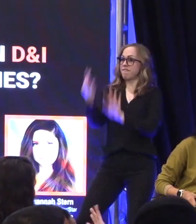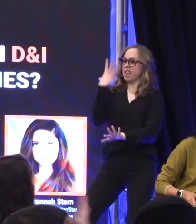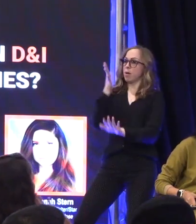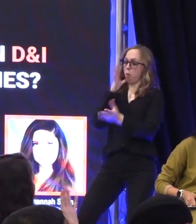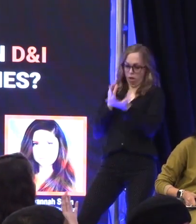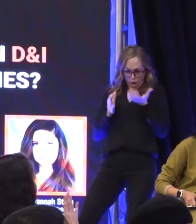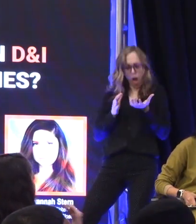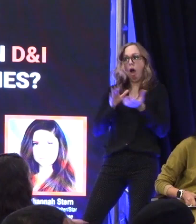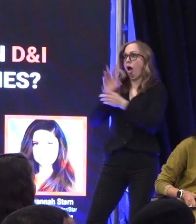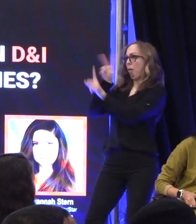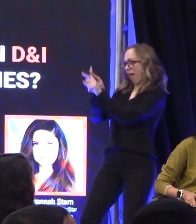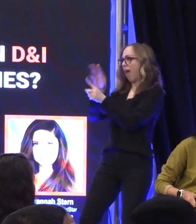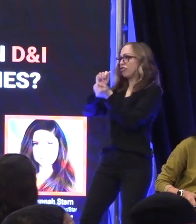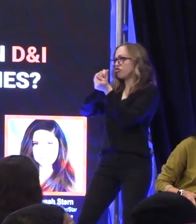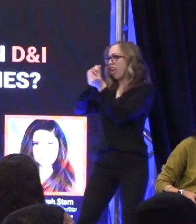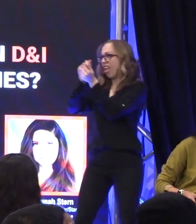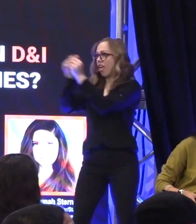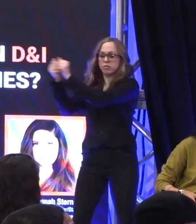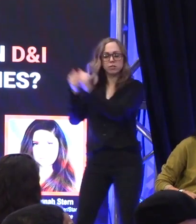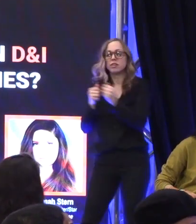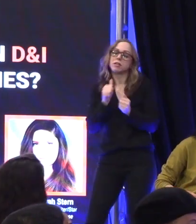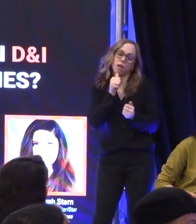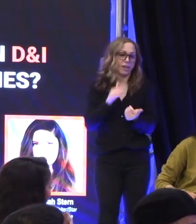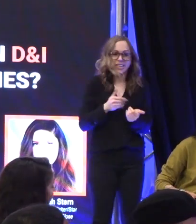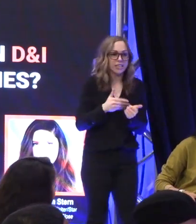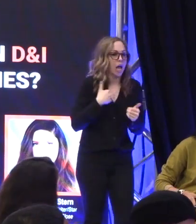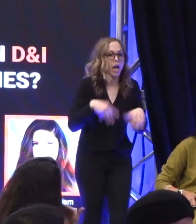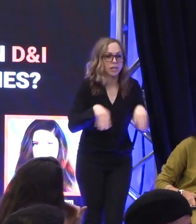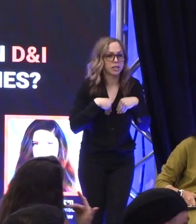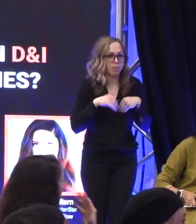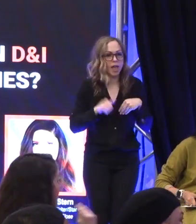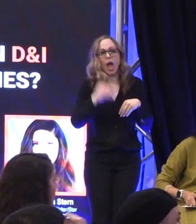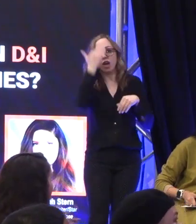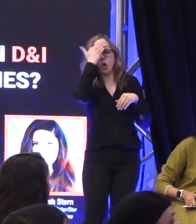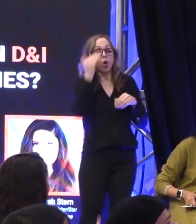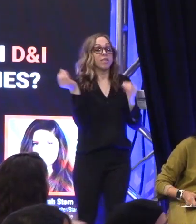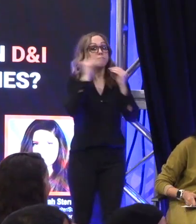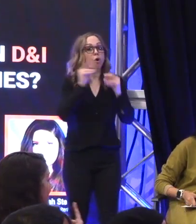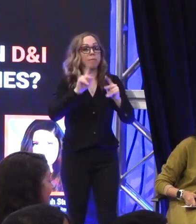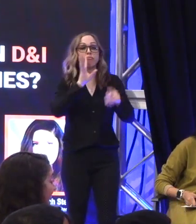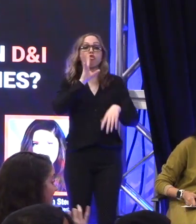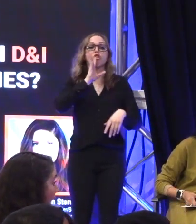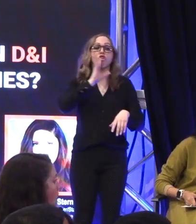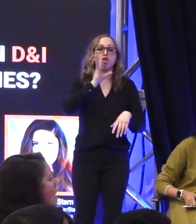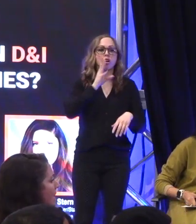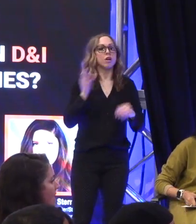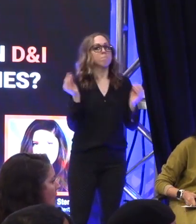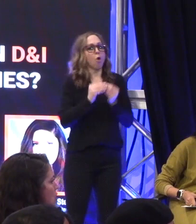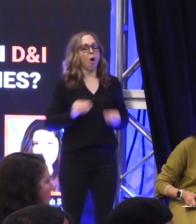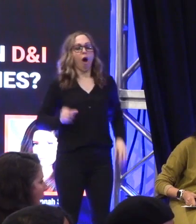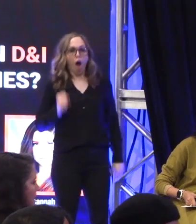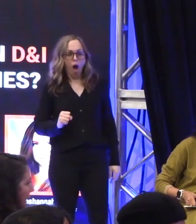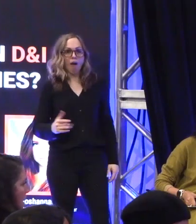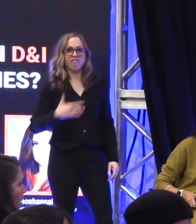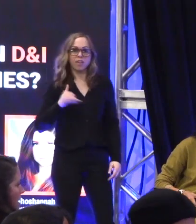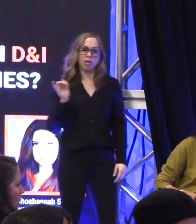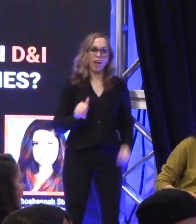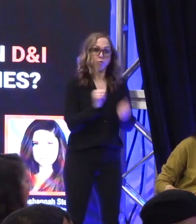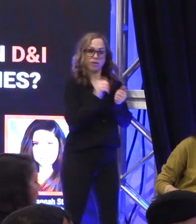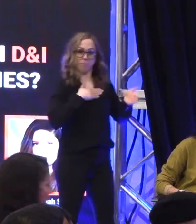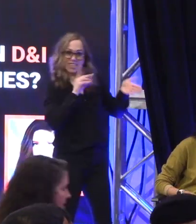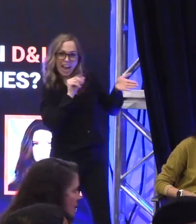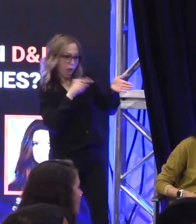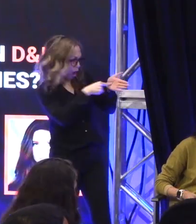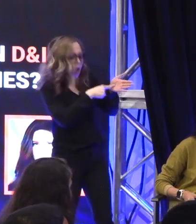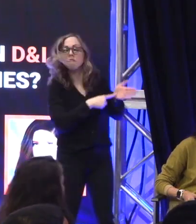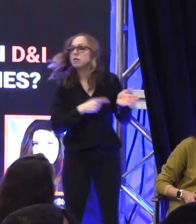help drive change, because I know it's not easy. And the more people that can say it, that gives me validation and all my data points to say, hey, we